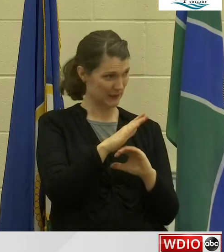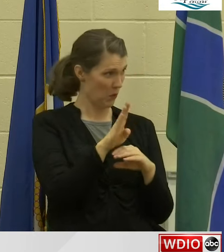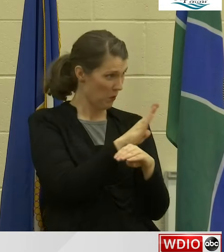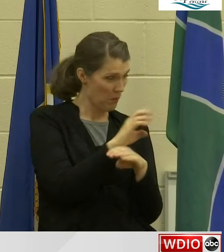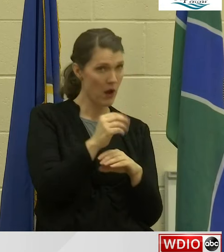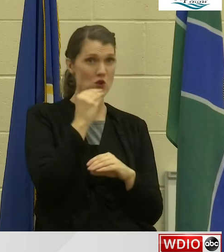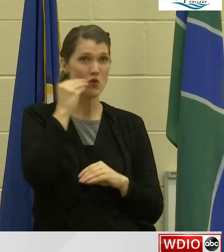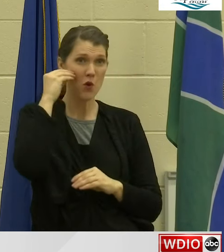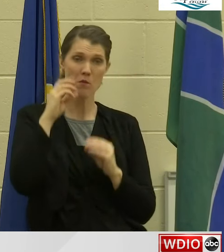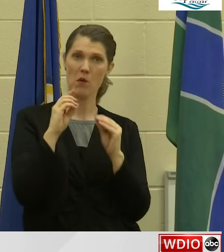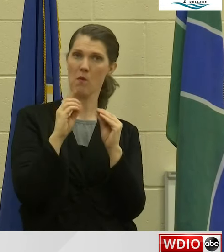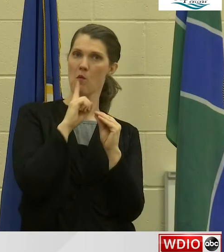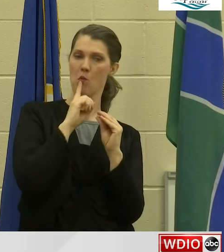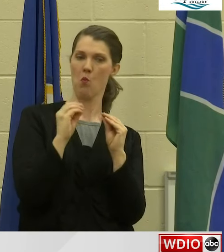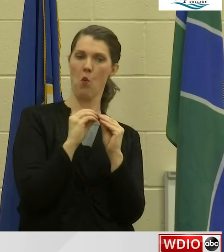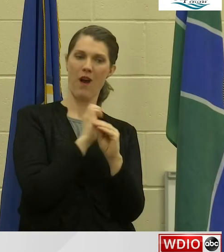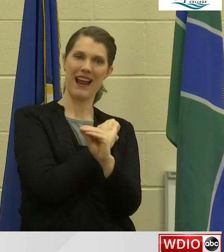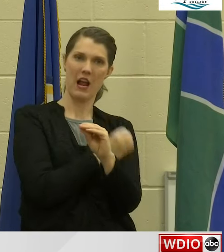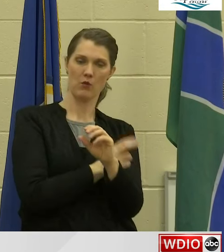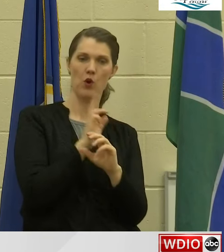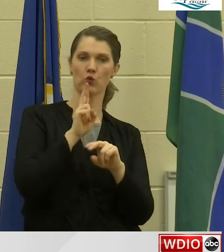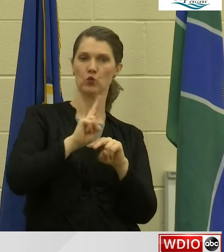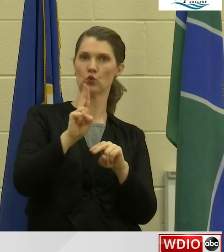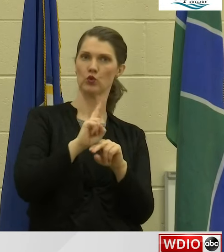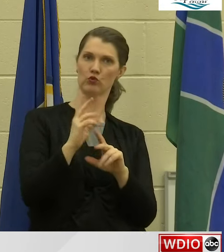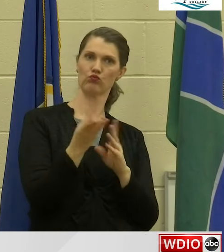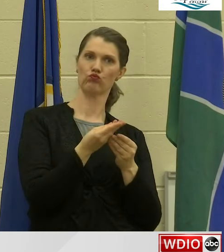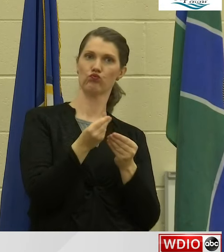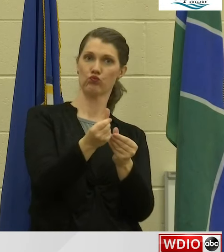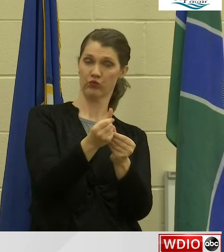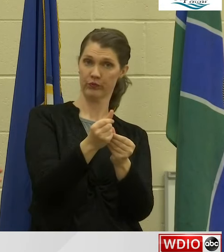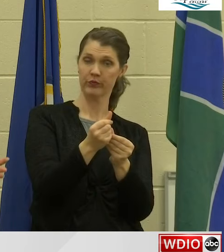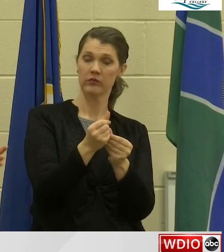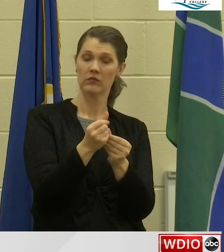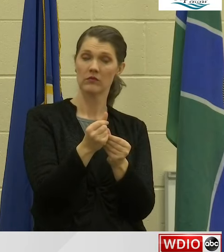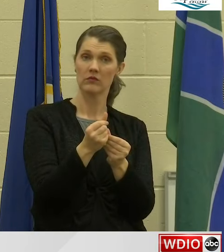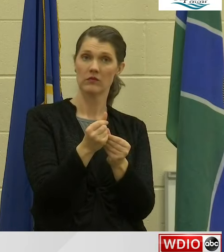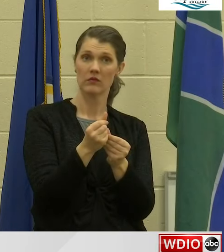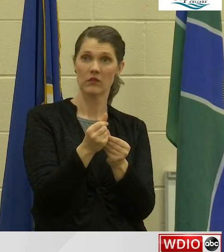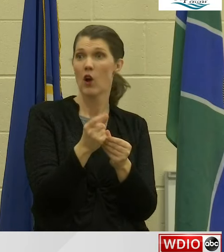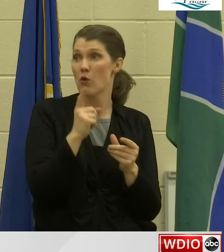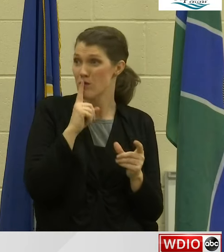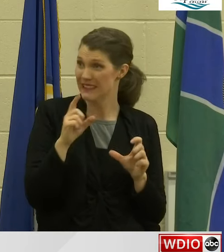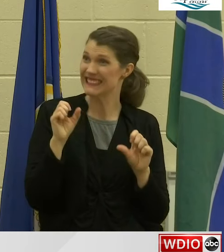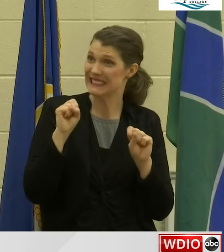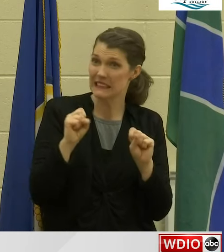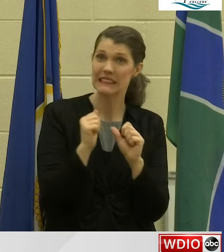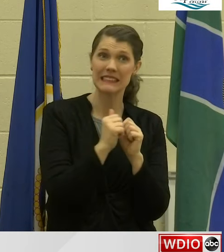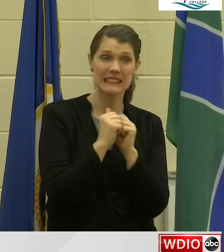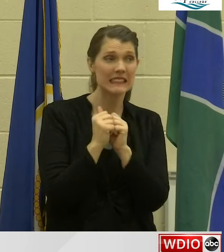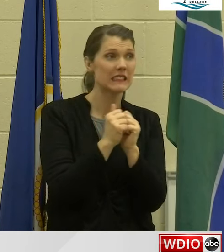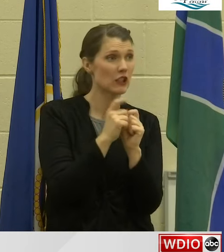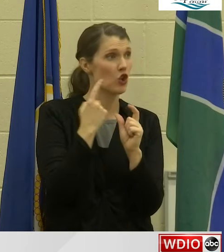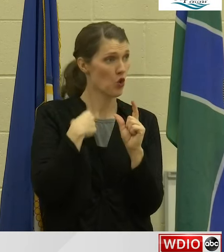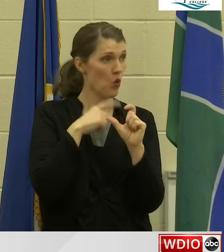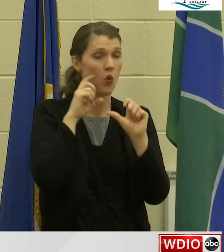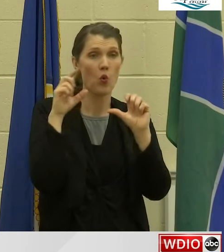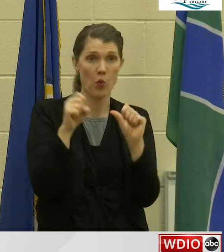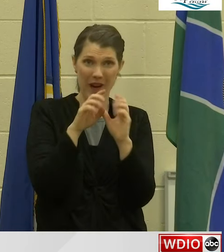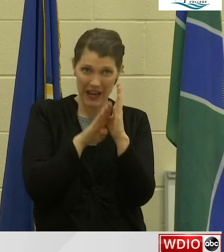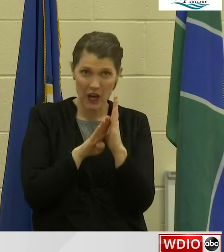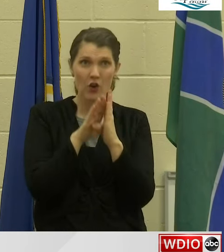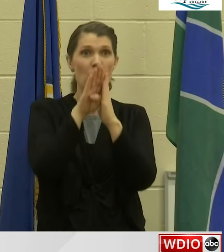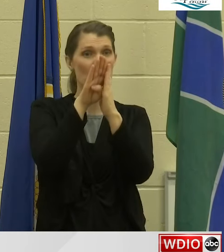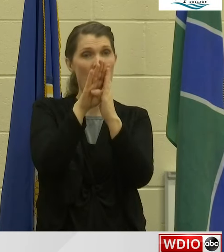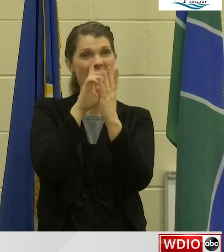more energy efficient. Together, for it truly will take all of us, we can rise to